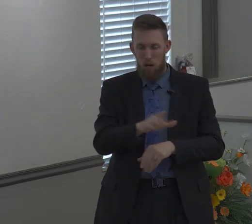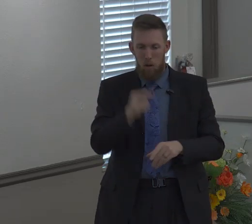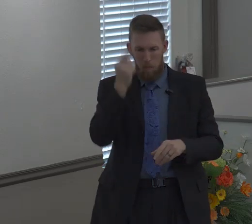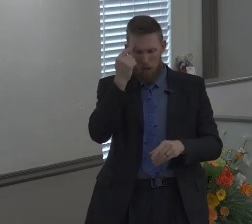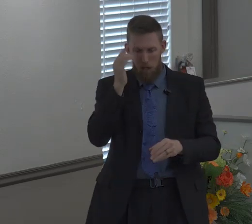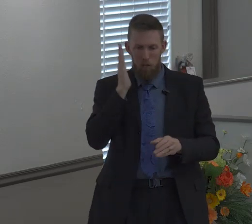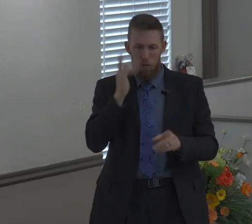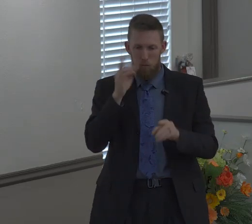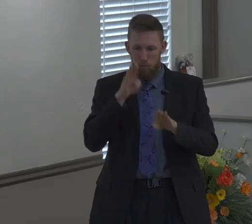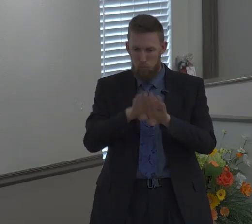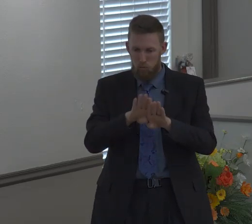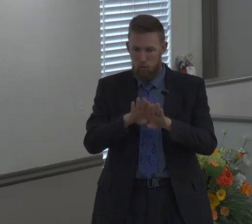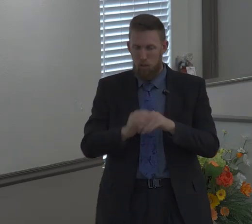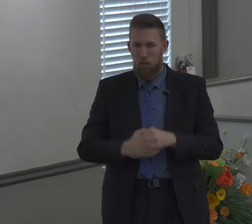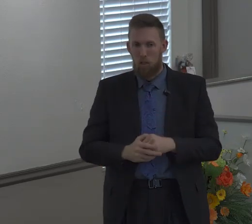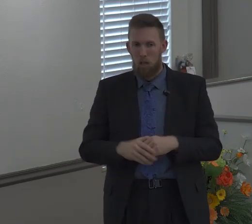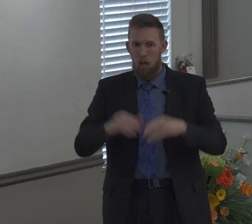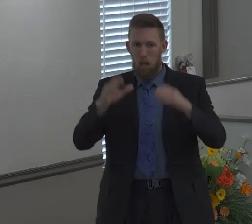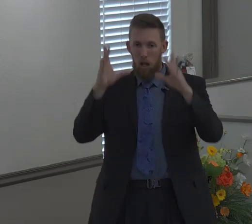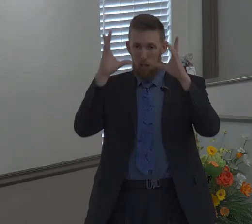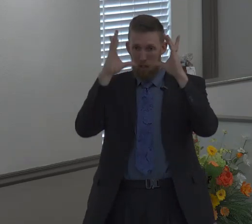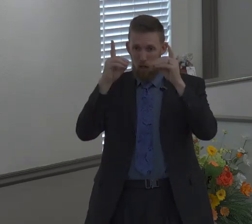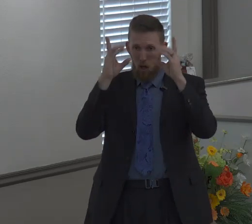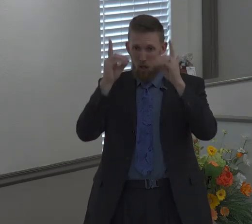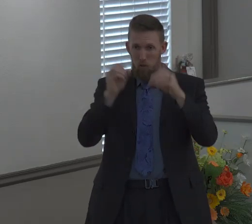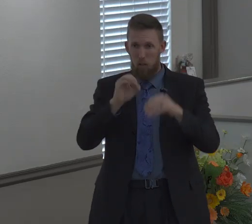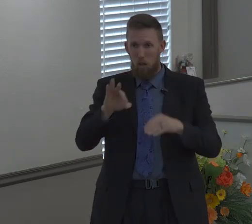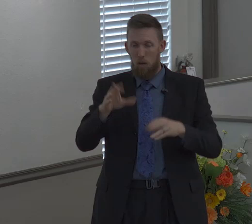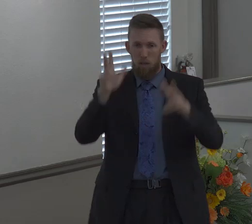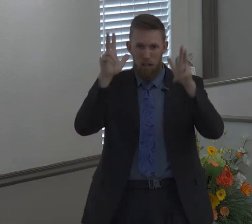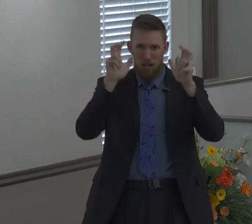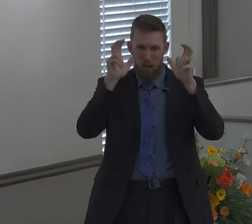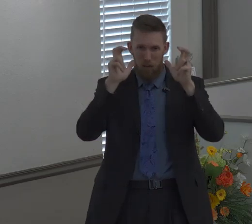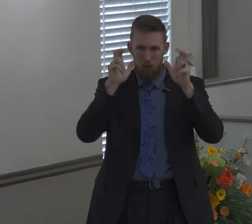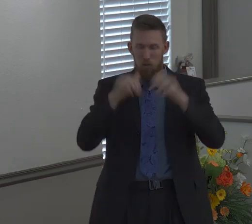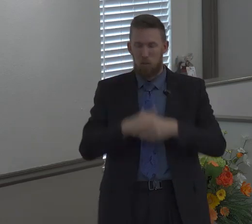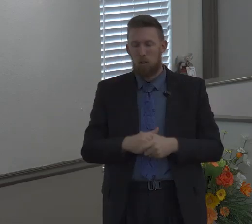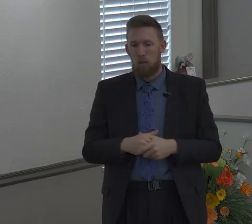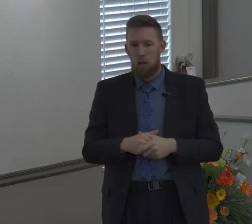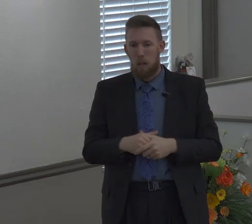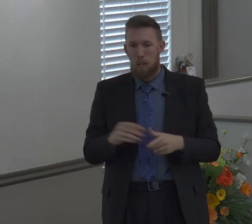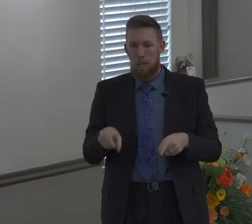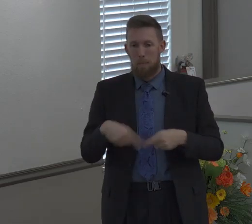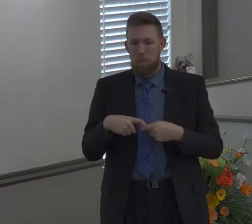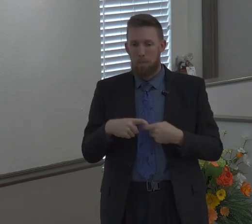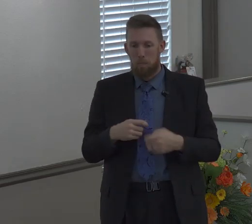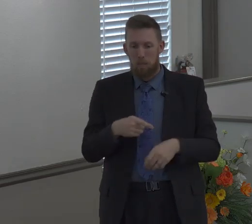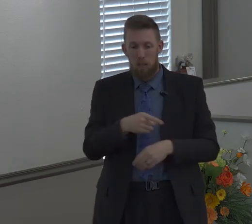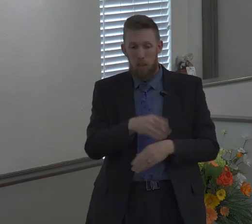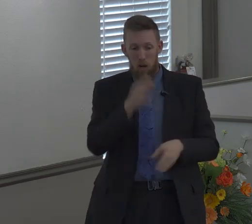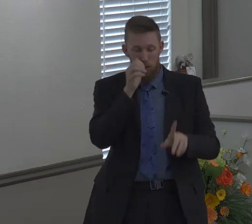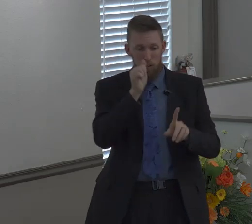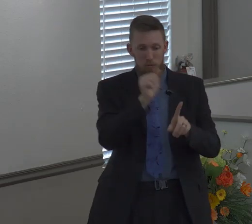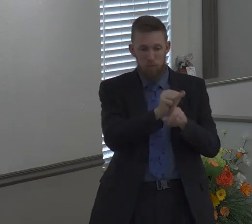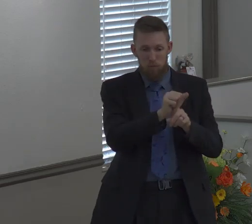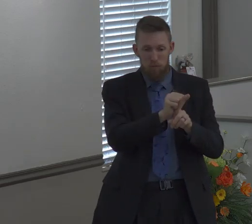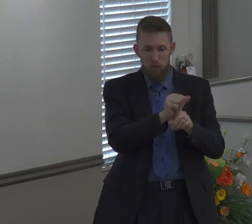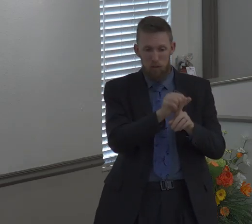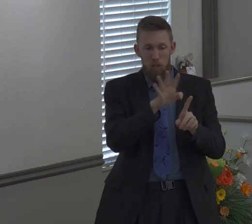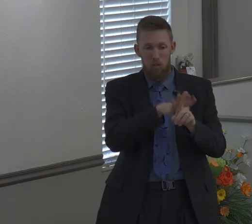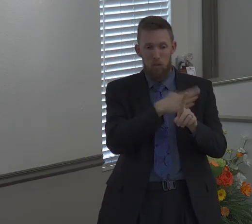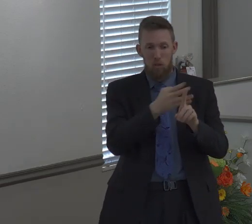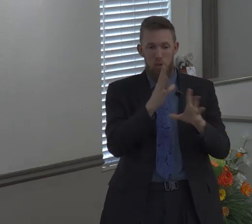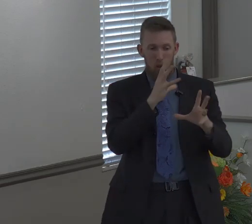with a hot iron. First of all, notice doctrines of devils. It's doctrine that we're talking about here. They're being seduced